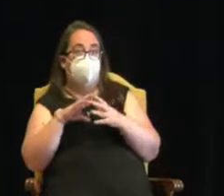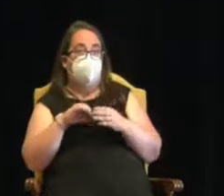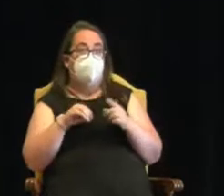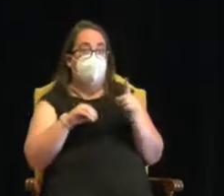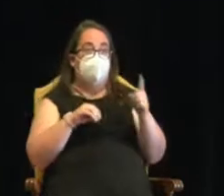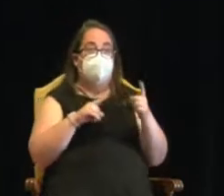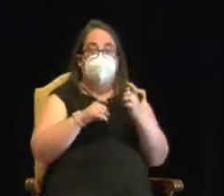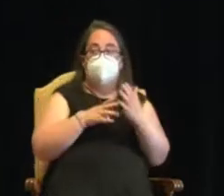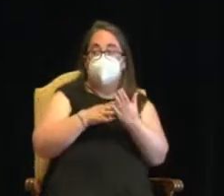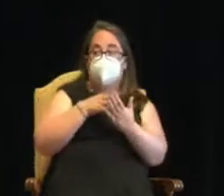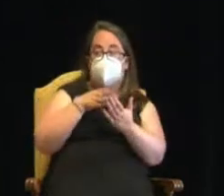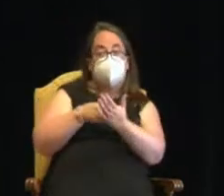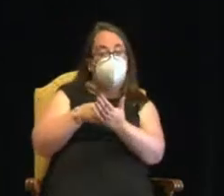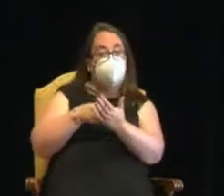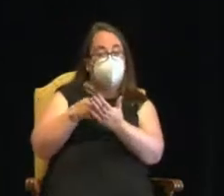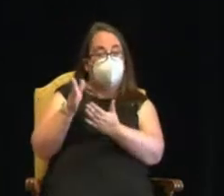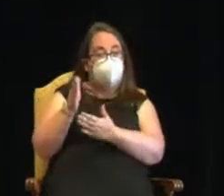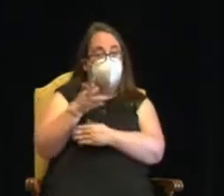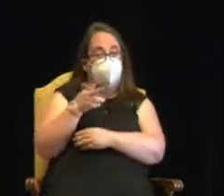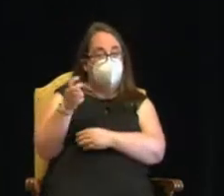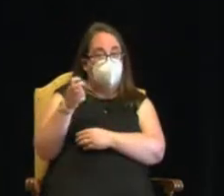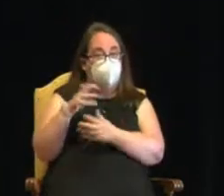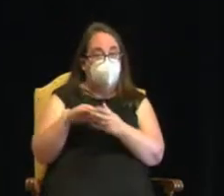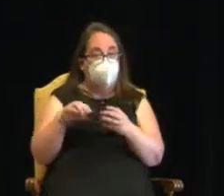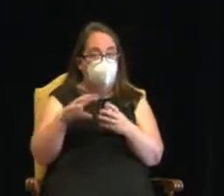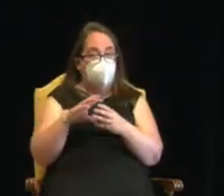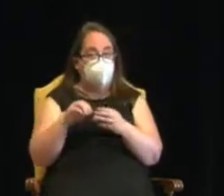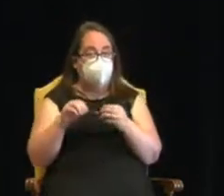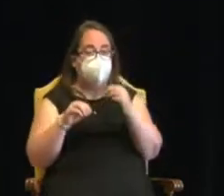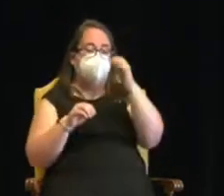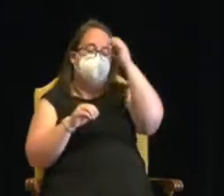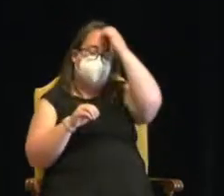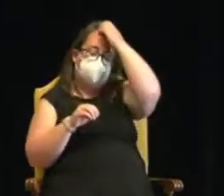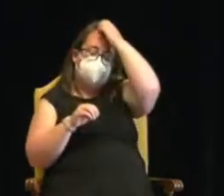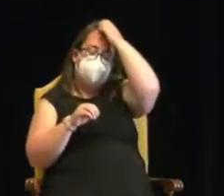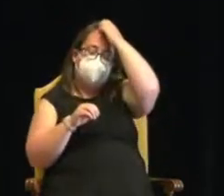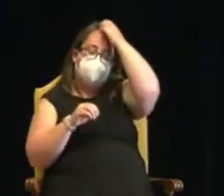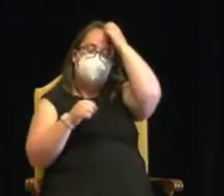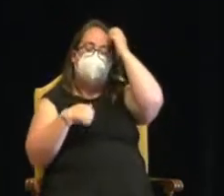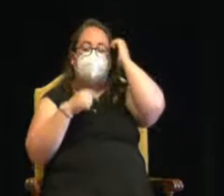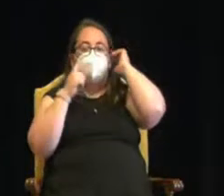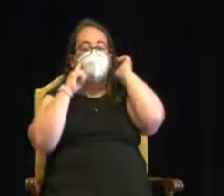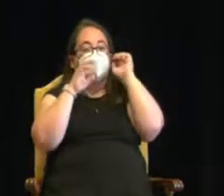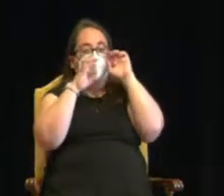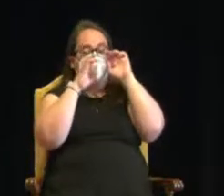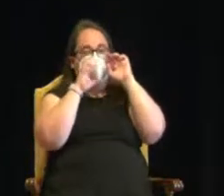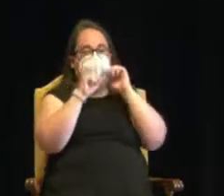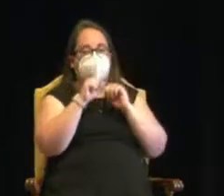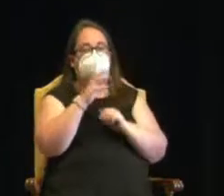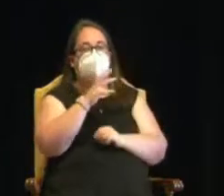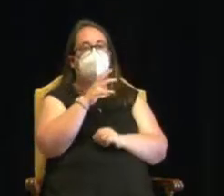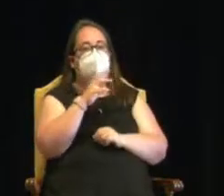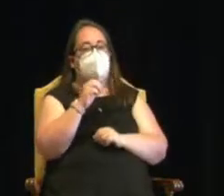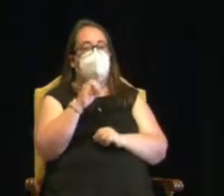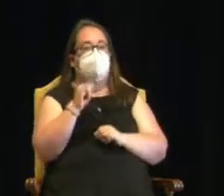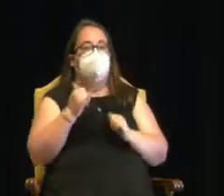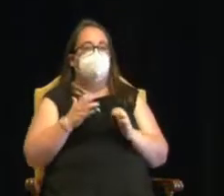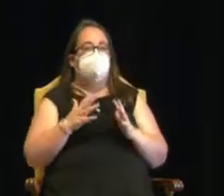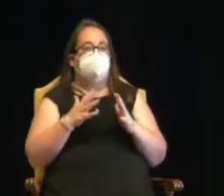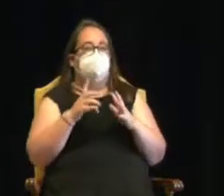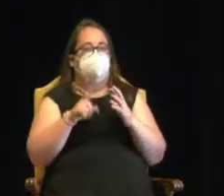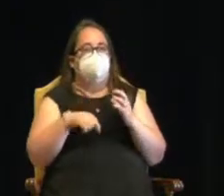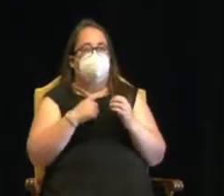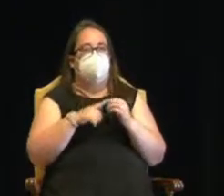who sued over her story being stolen? So I found all of this fascinating. And this anxiety